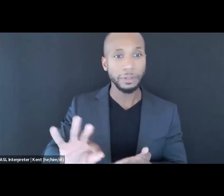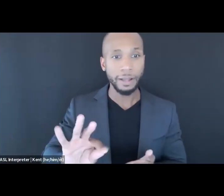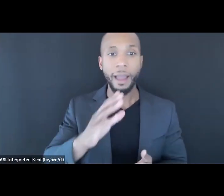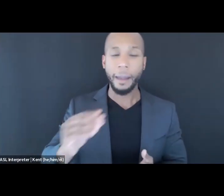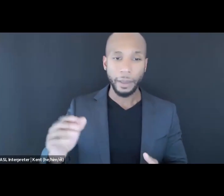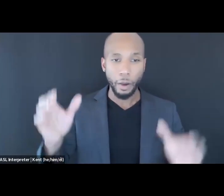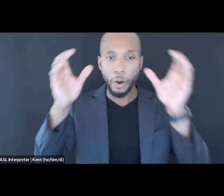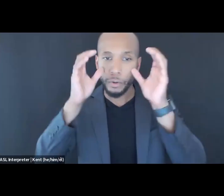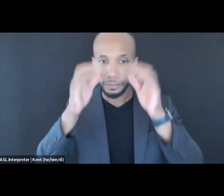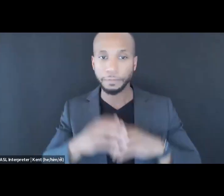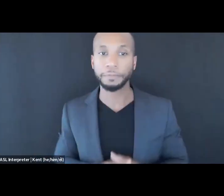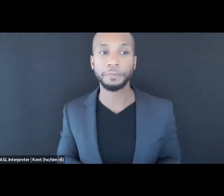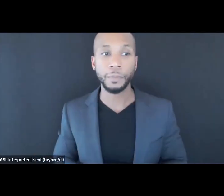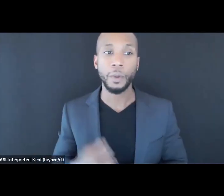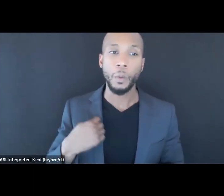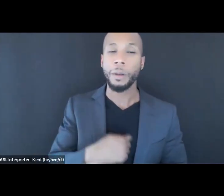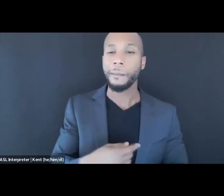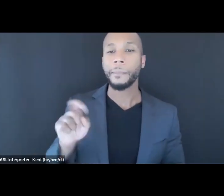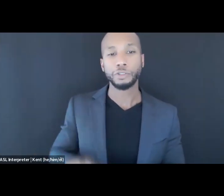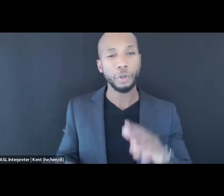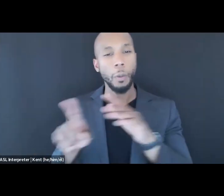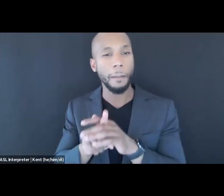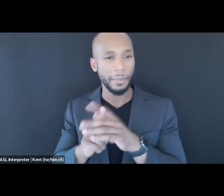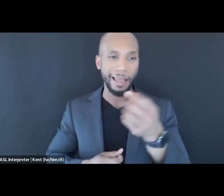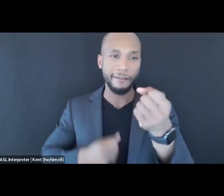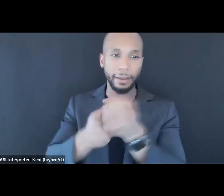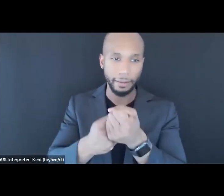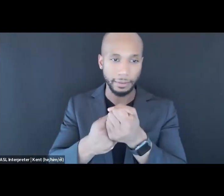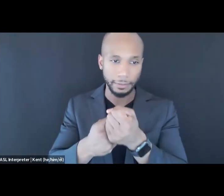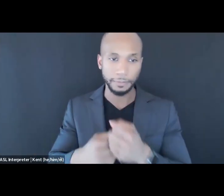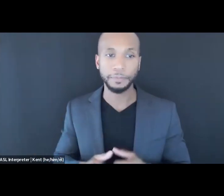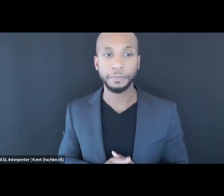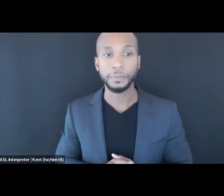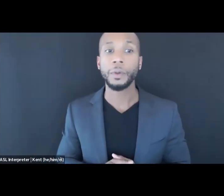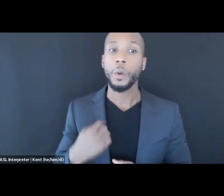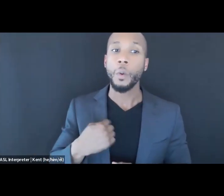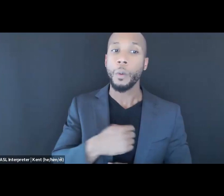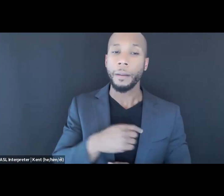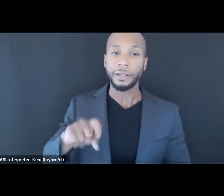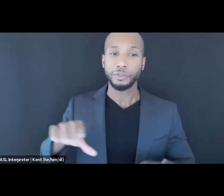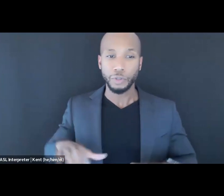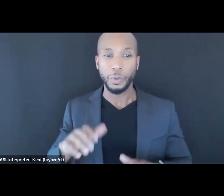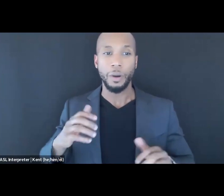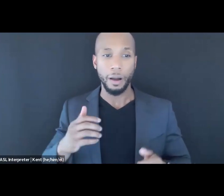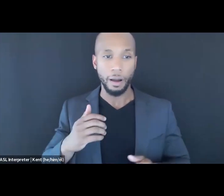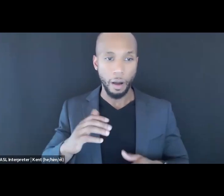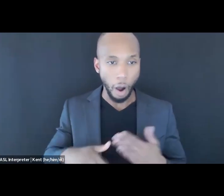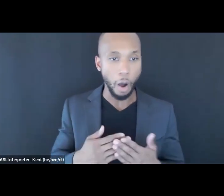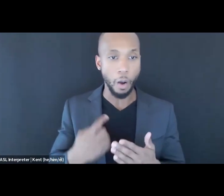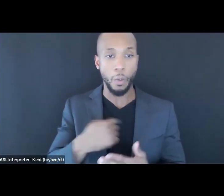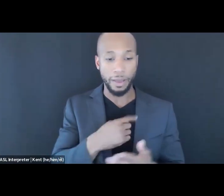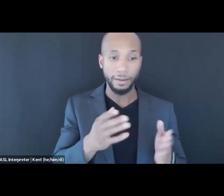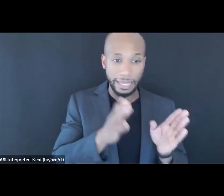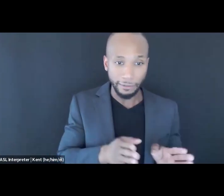and be heard. We must show up and advocate. We must do all we individually